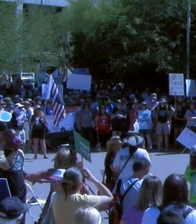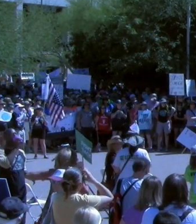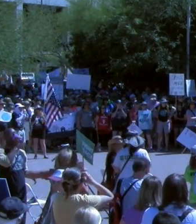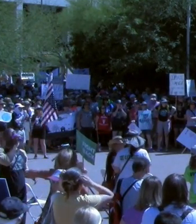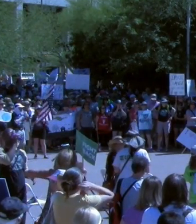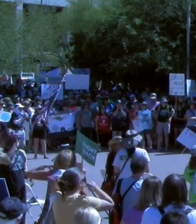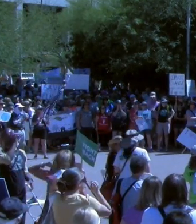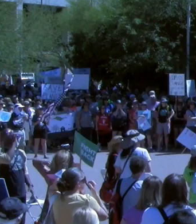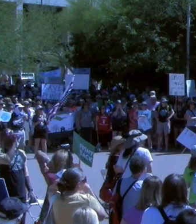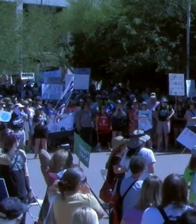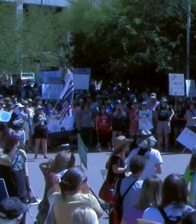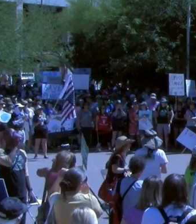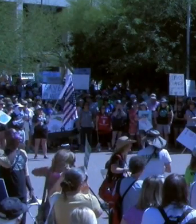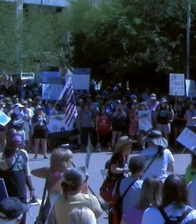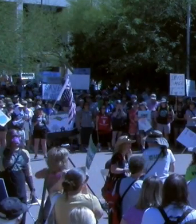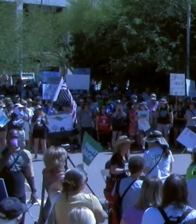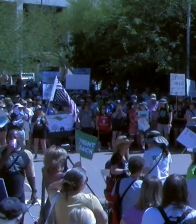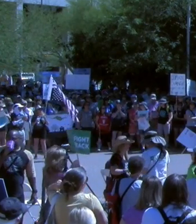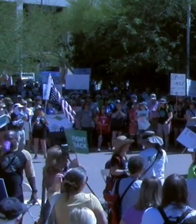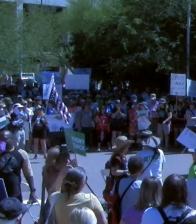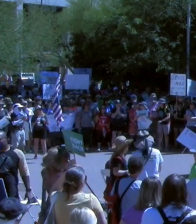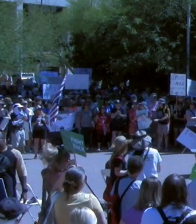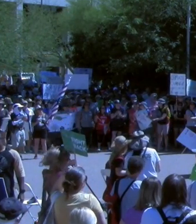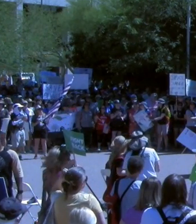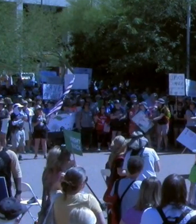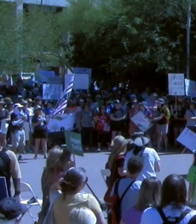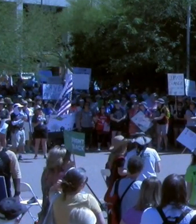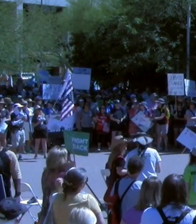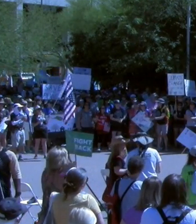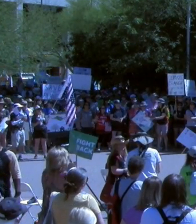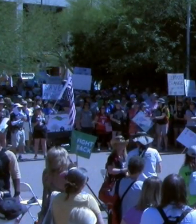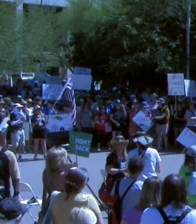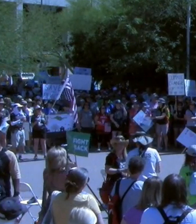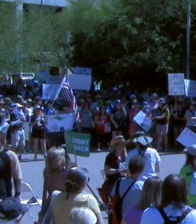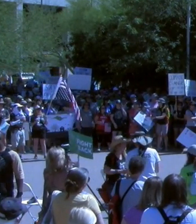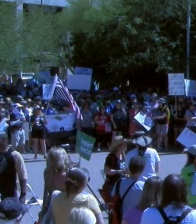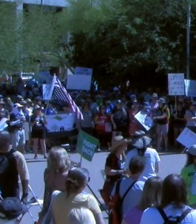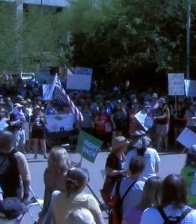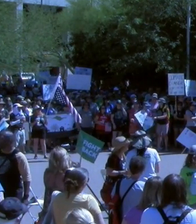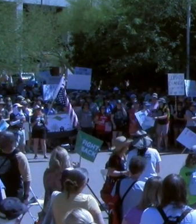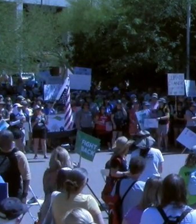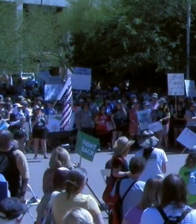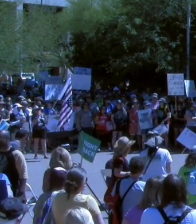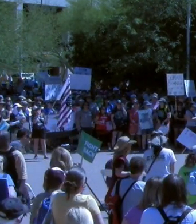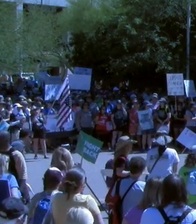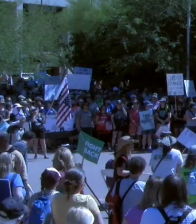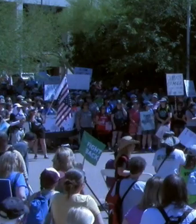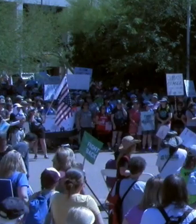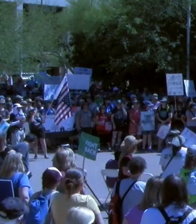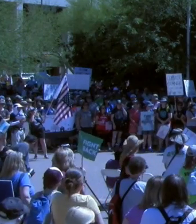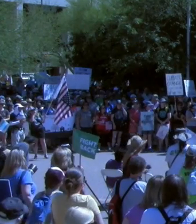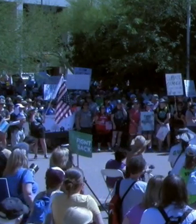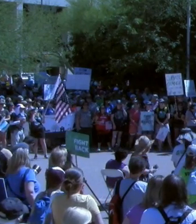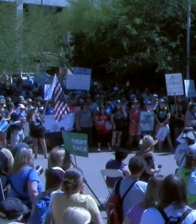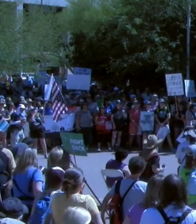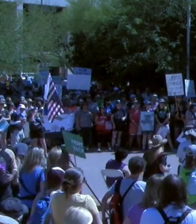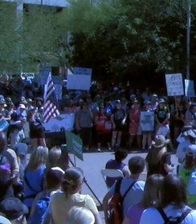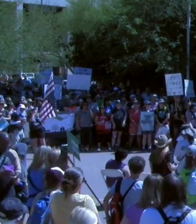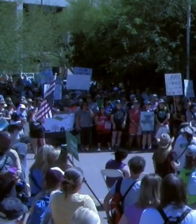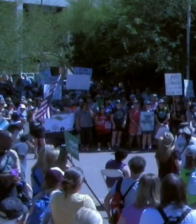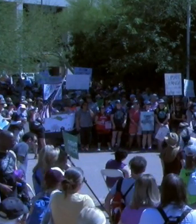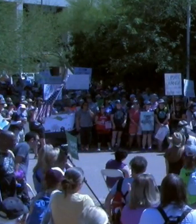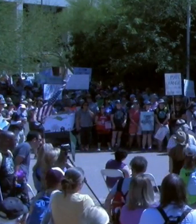County Treasurer in 2016. He has a background as a chemical analyst, and he is currently the treasurer for the Maricopa